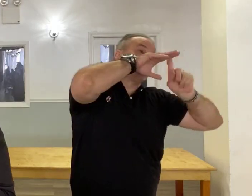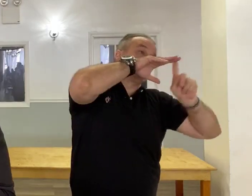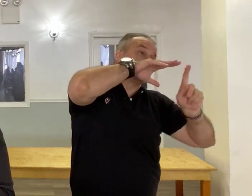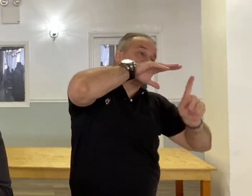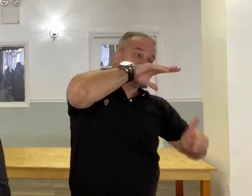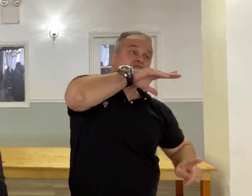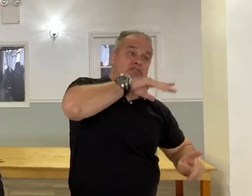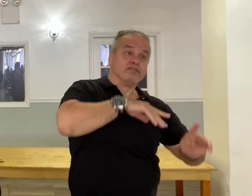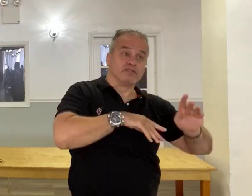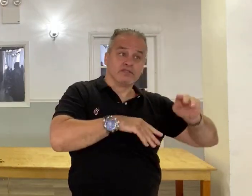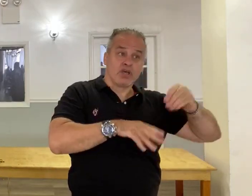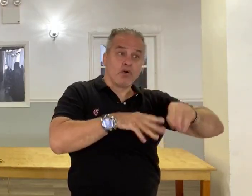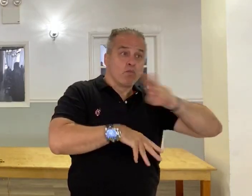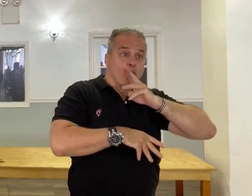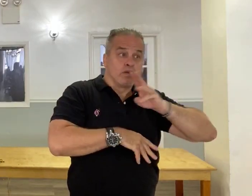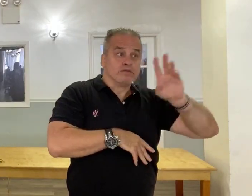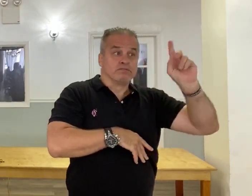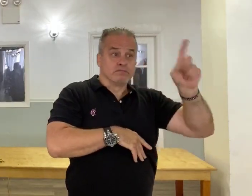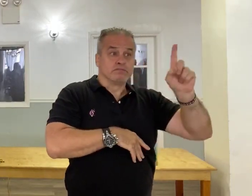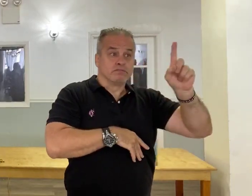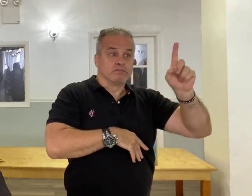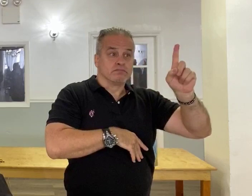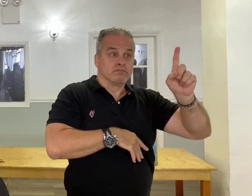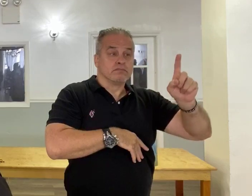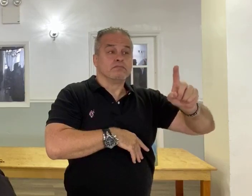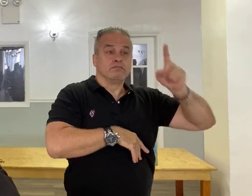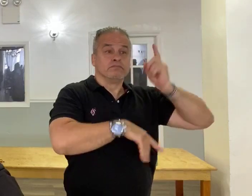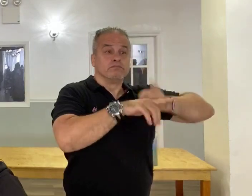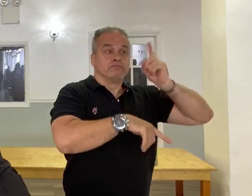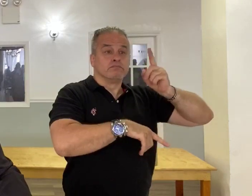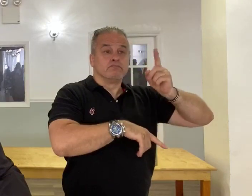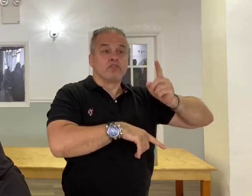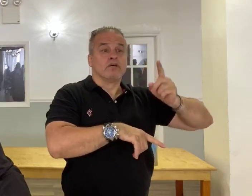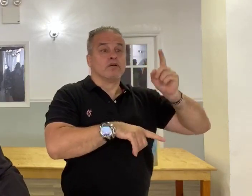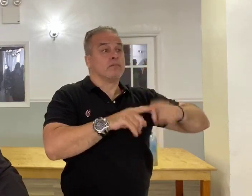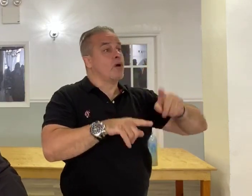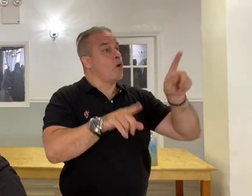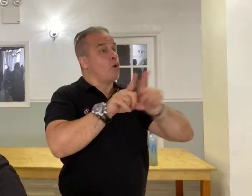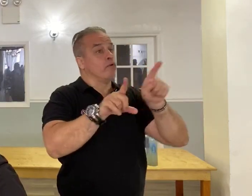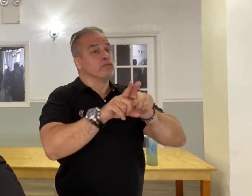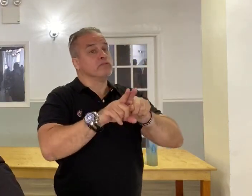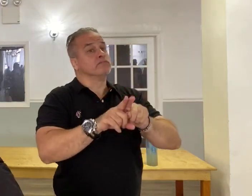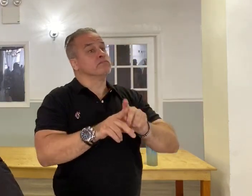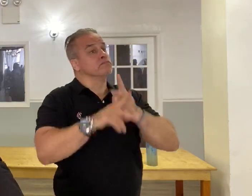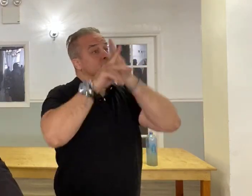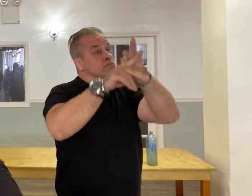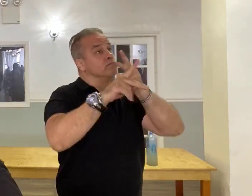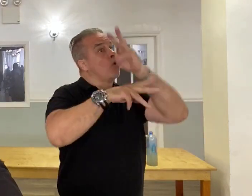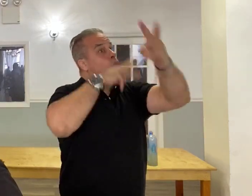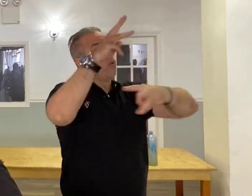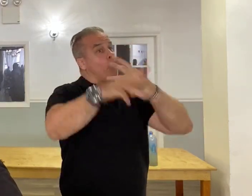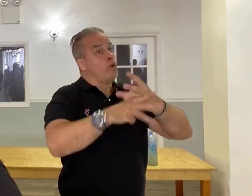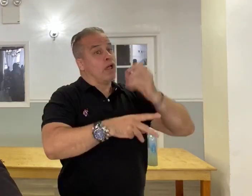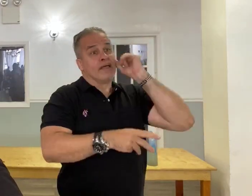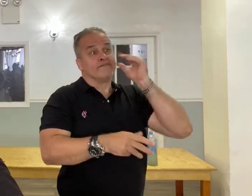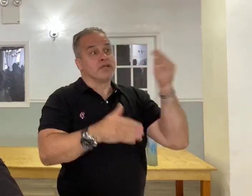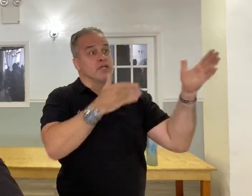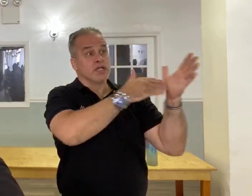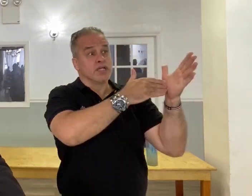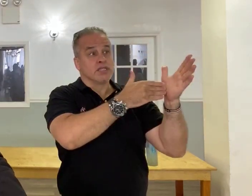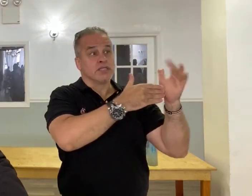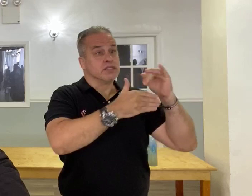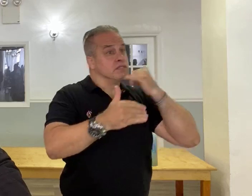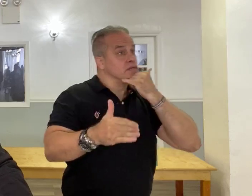depth of the sea. Woe unto the world because of offenses, for it must needs be